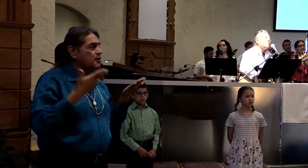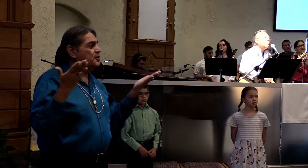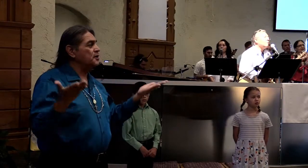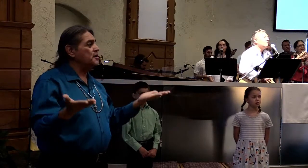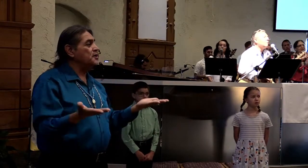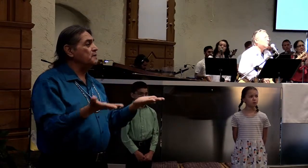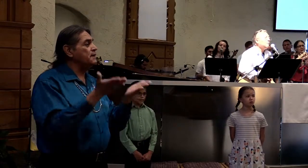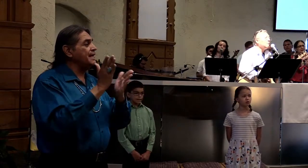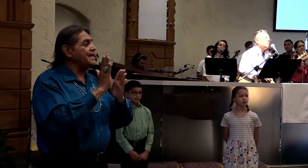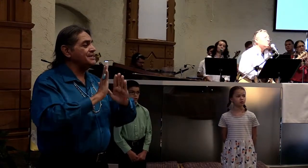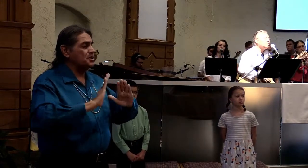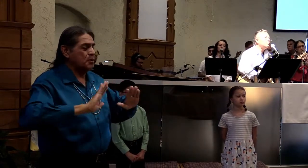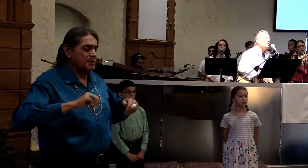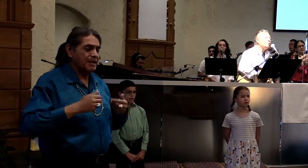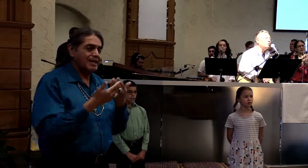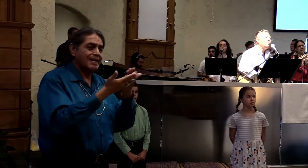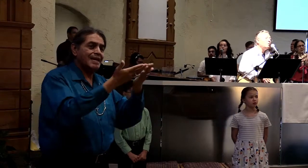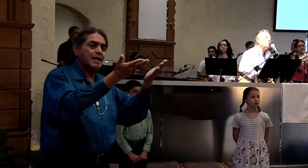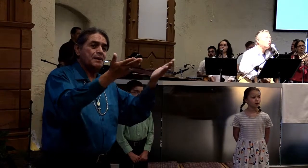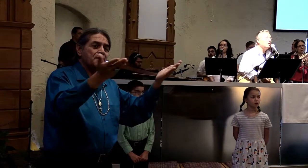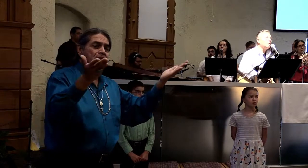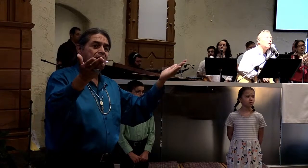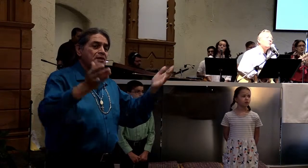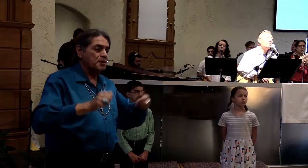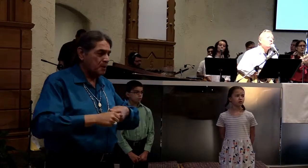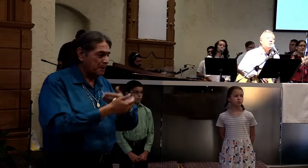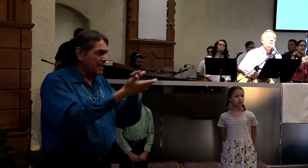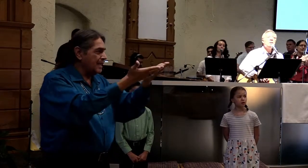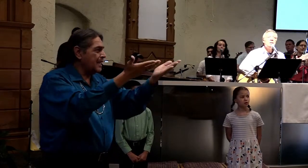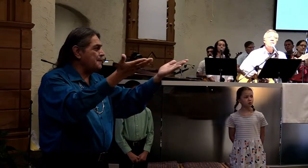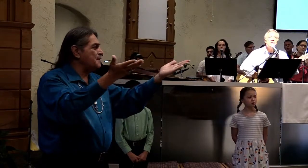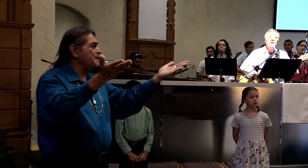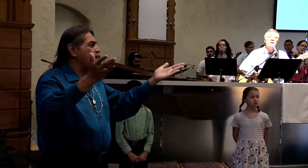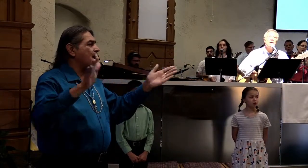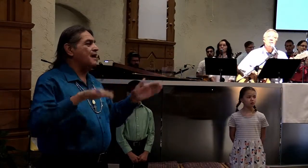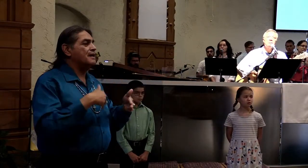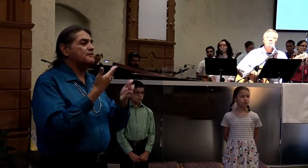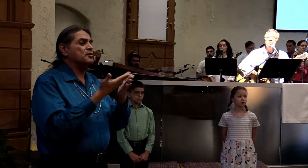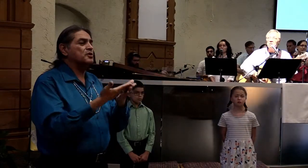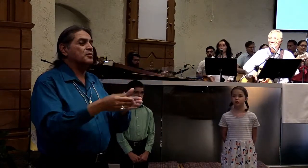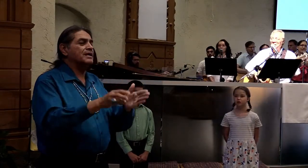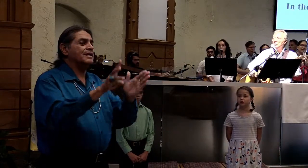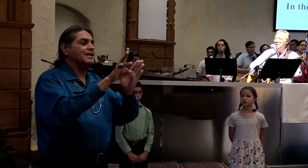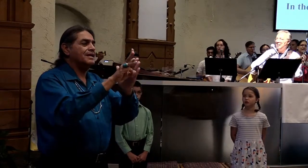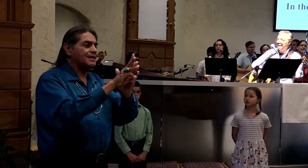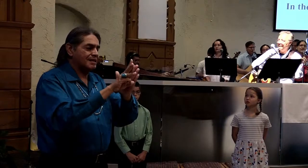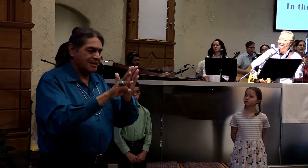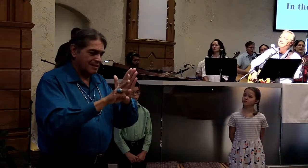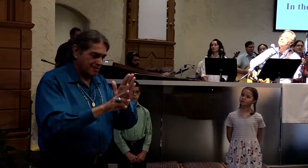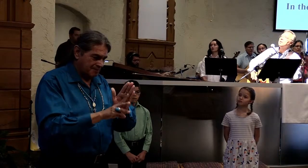on earth, peace to people. To people of